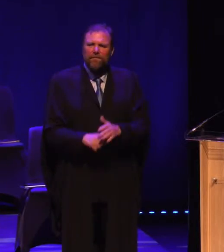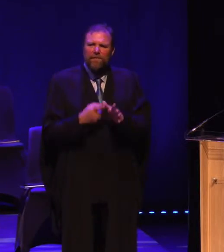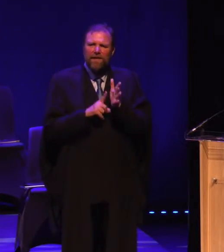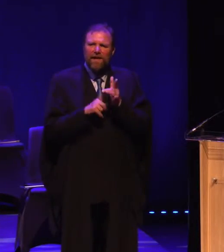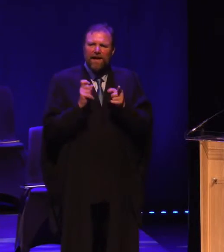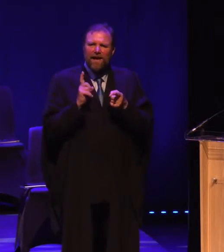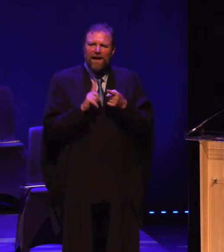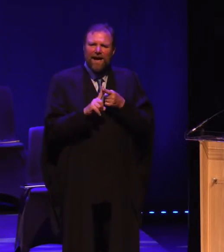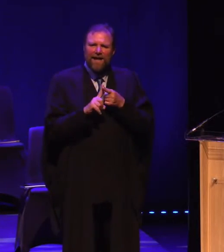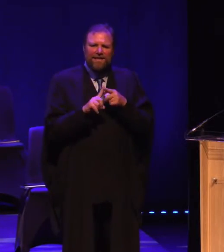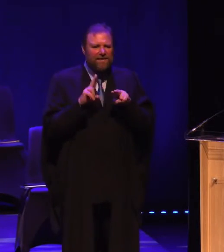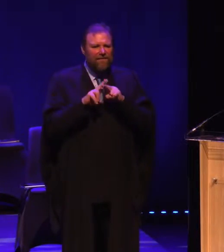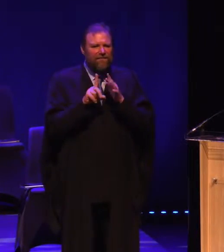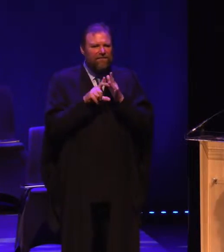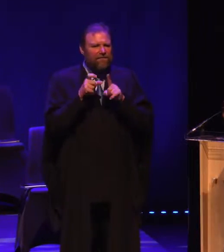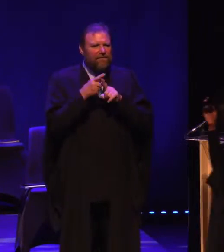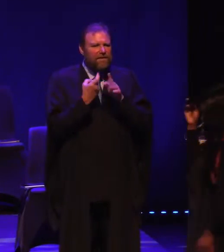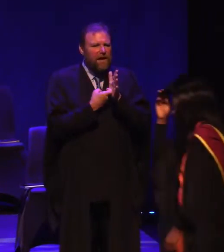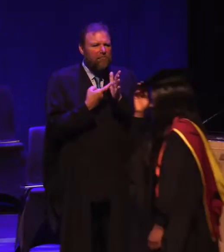Alice Aditola Fadare.